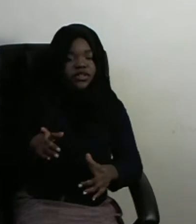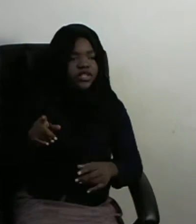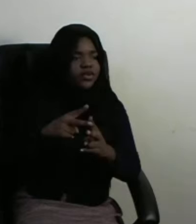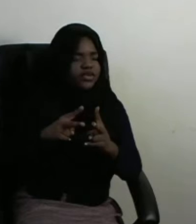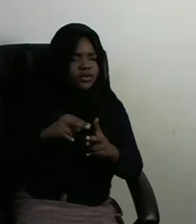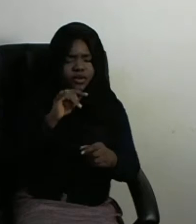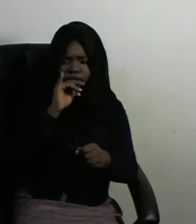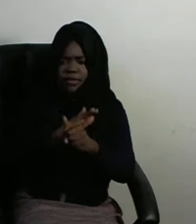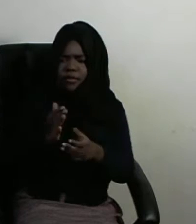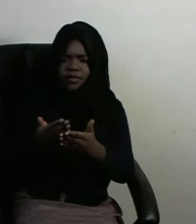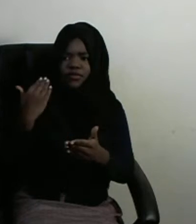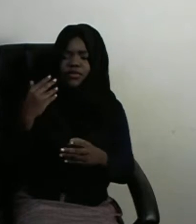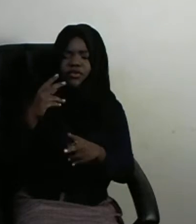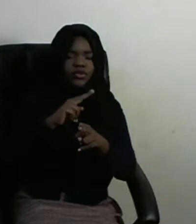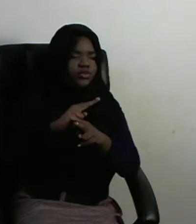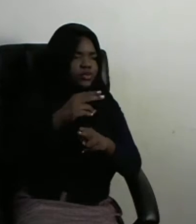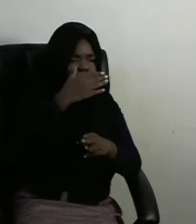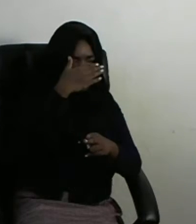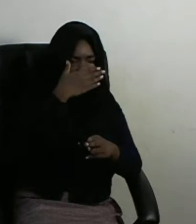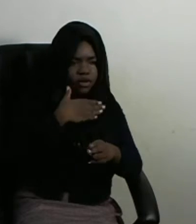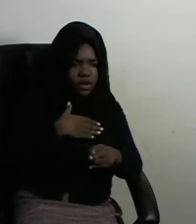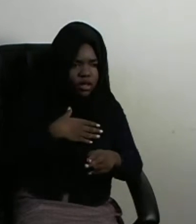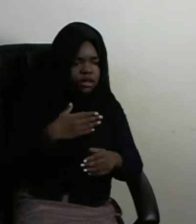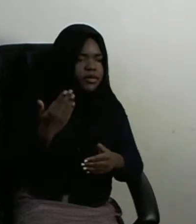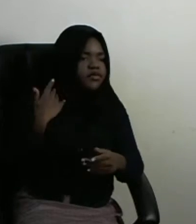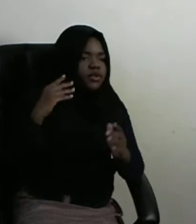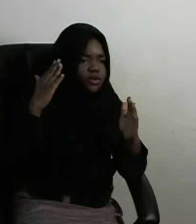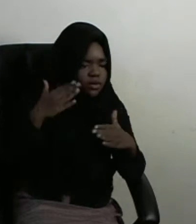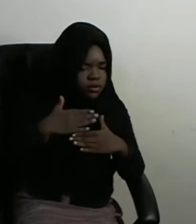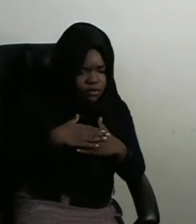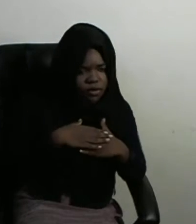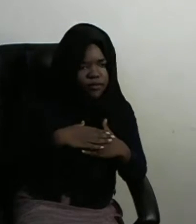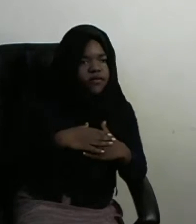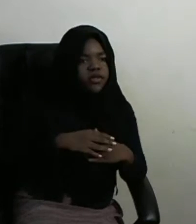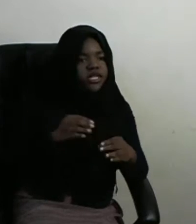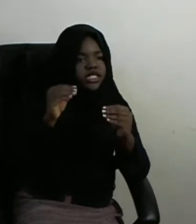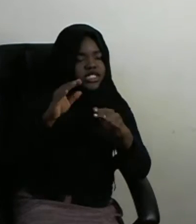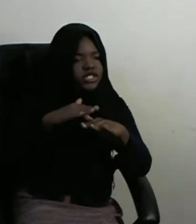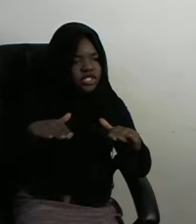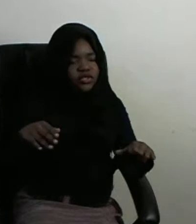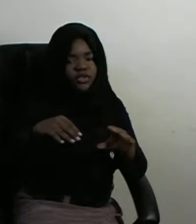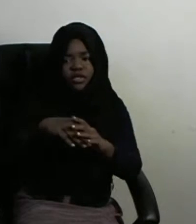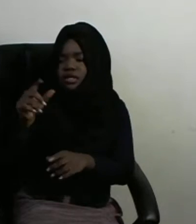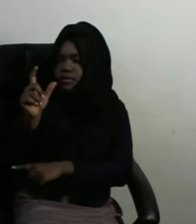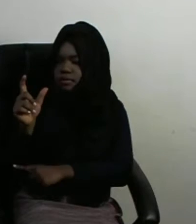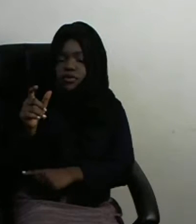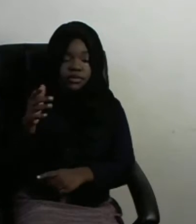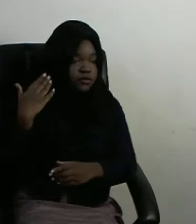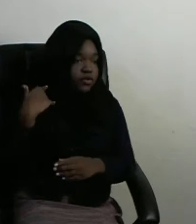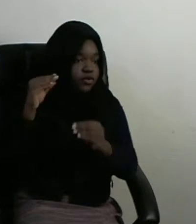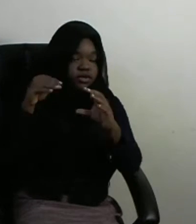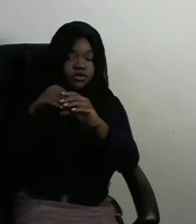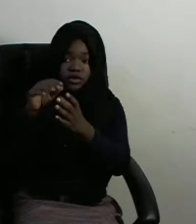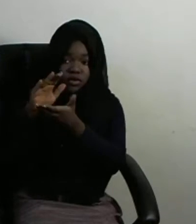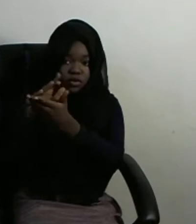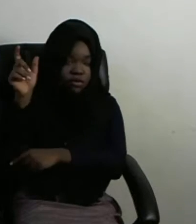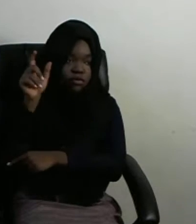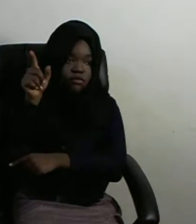very committed. She used to wear niqab, and she used to pray and teach children at the masjid. She was a teacher in the